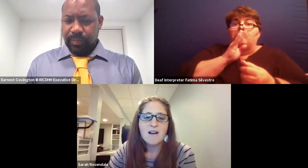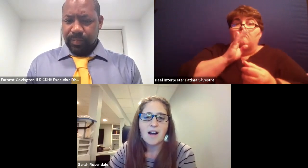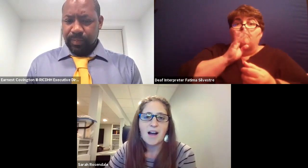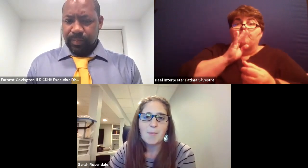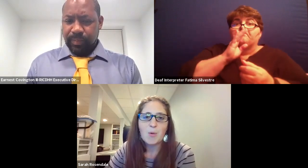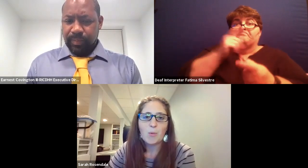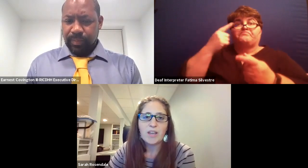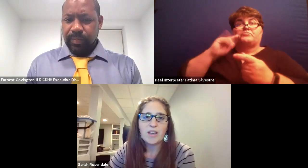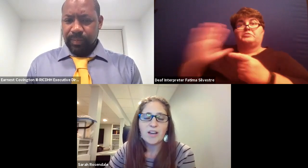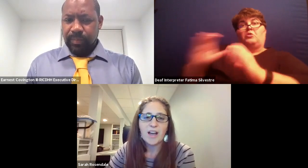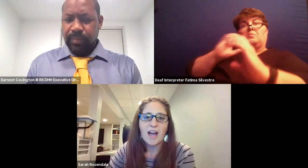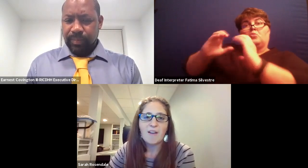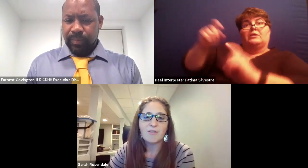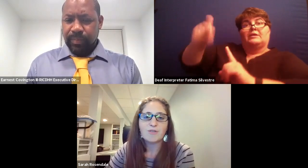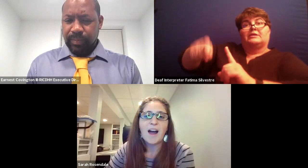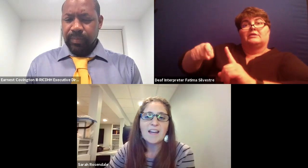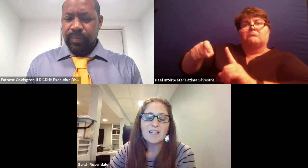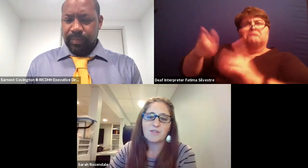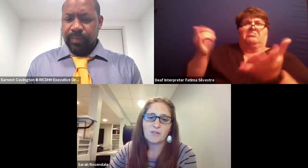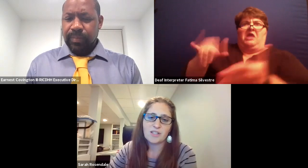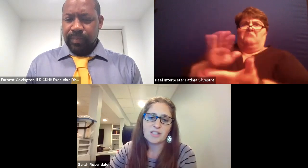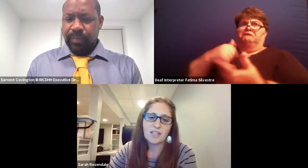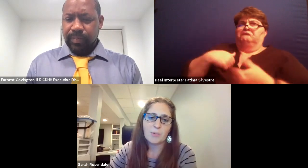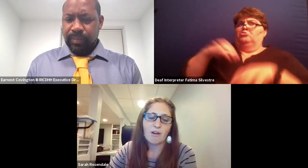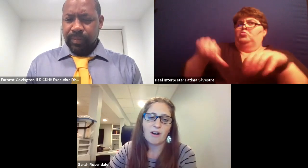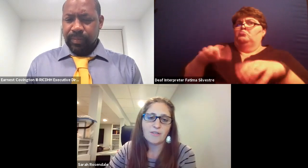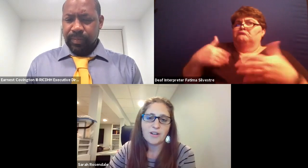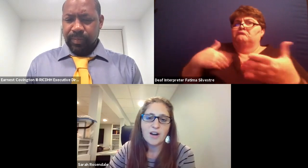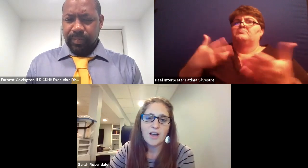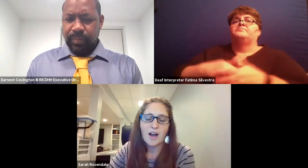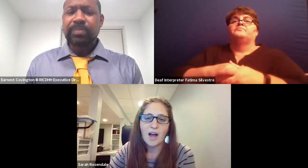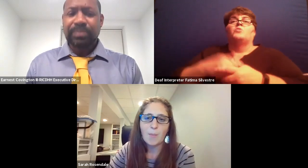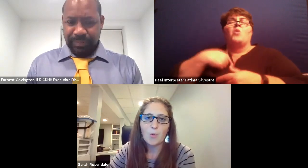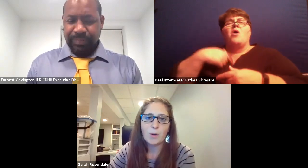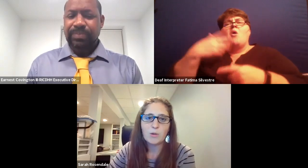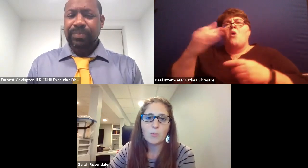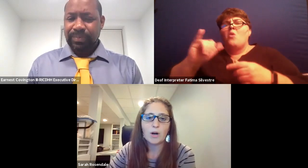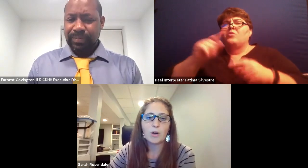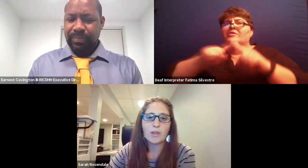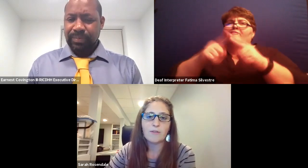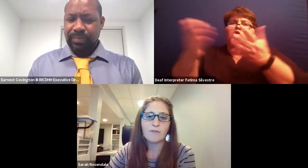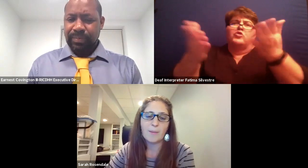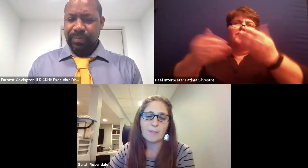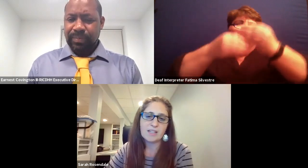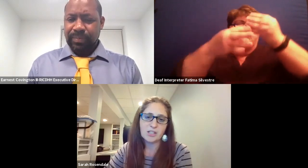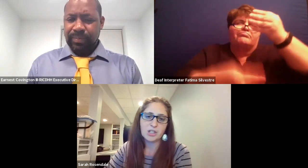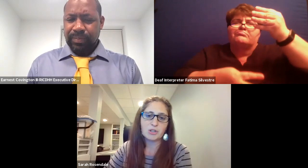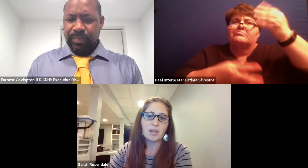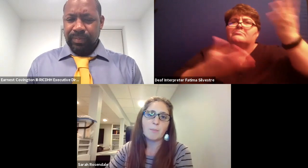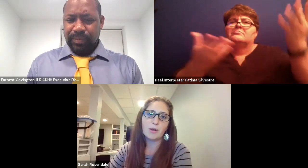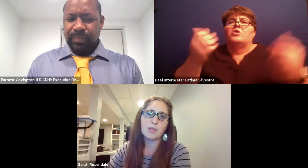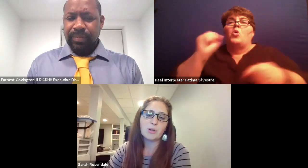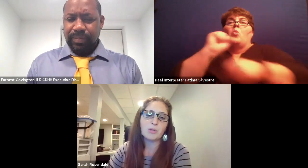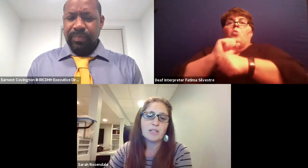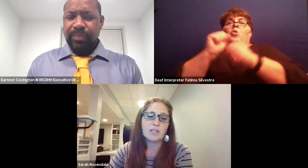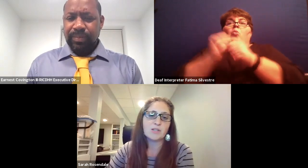methodology. We have a variety of services that we offer. We work with families and children